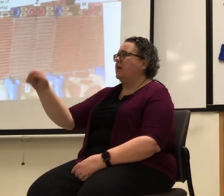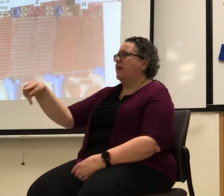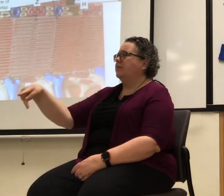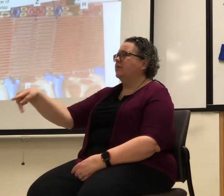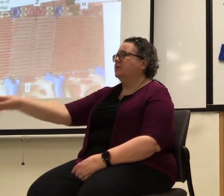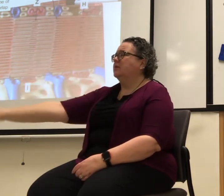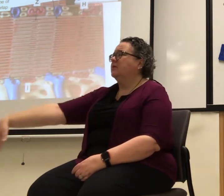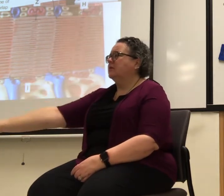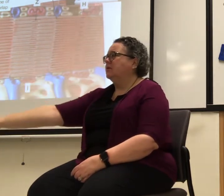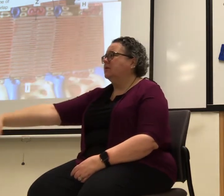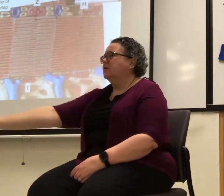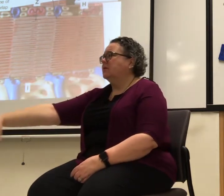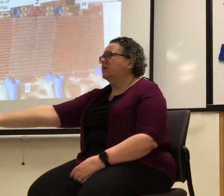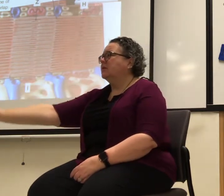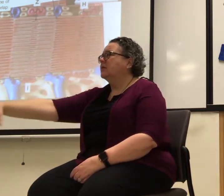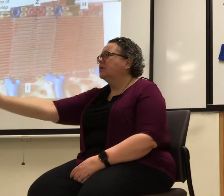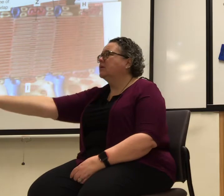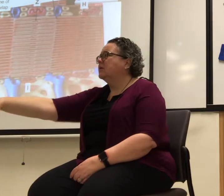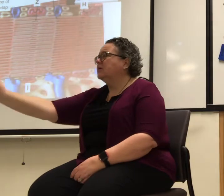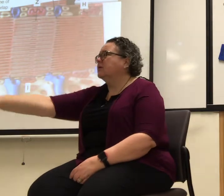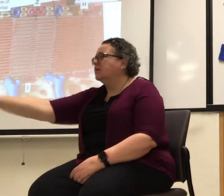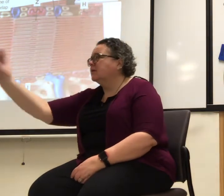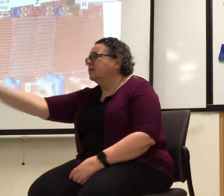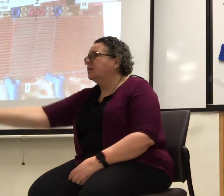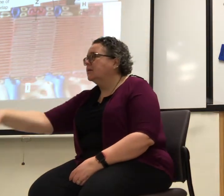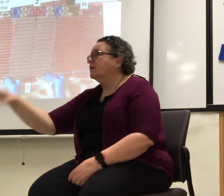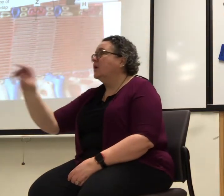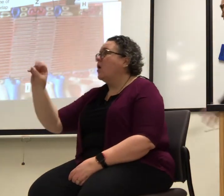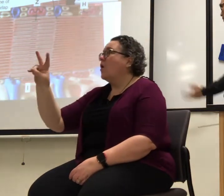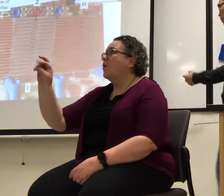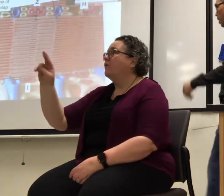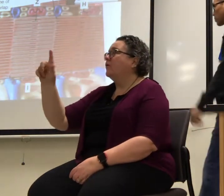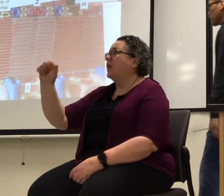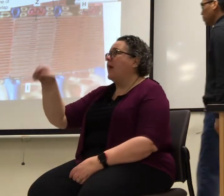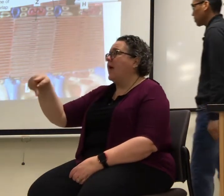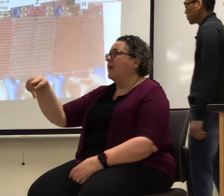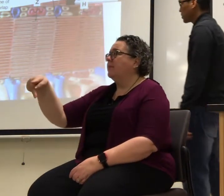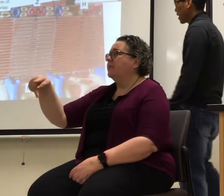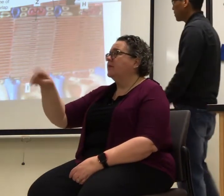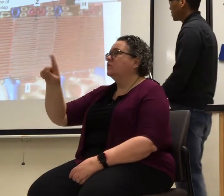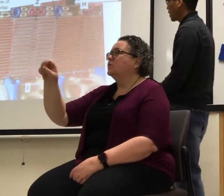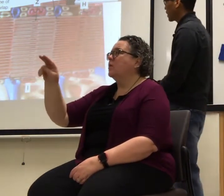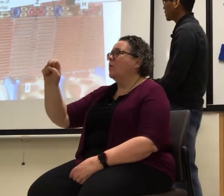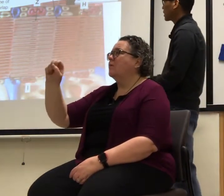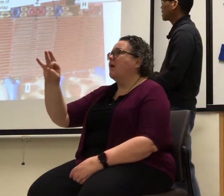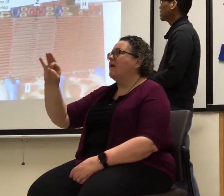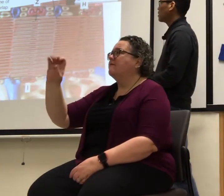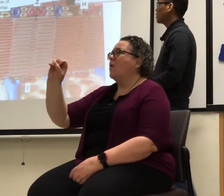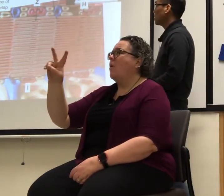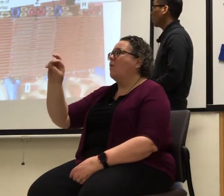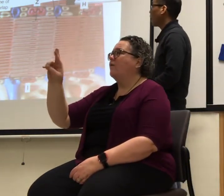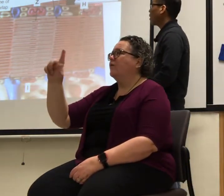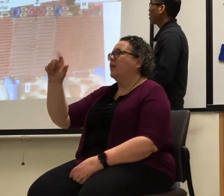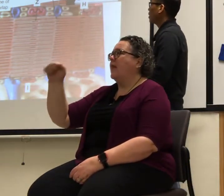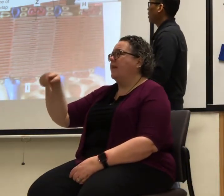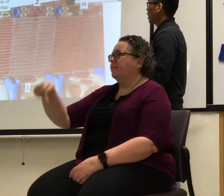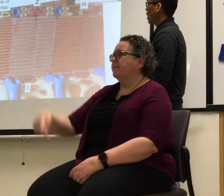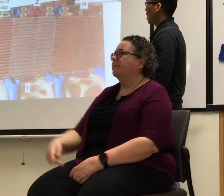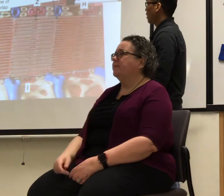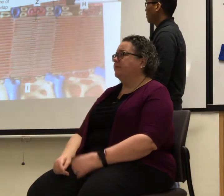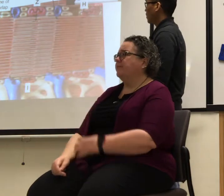So these are pictures of the models that I've embedded in the slides, so you can kind of see how the models help us understand these things.